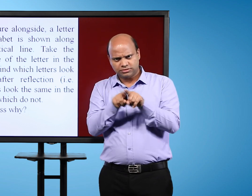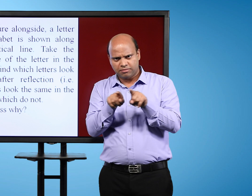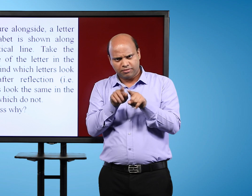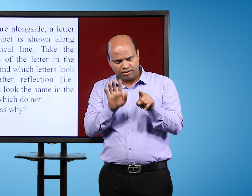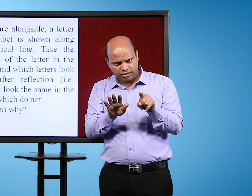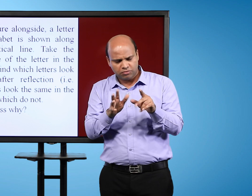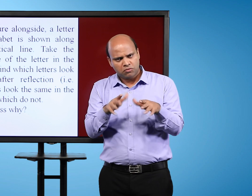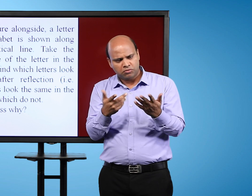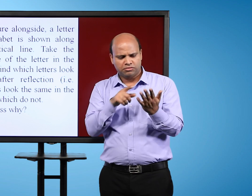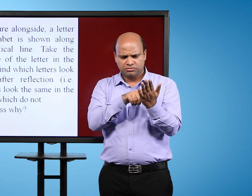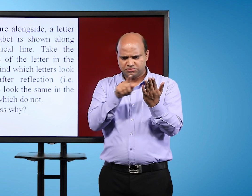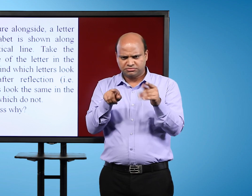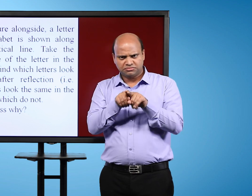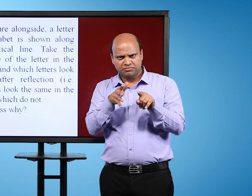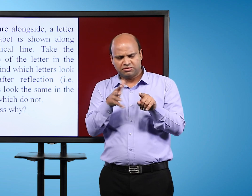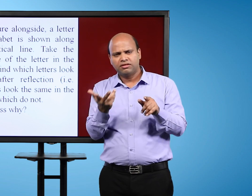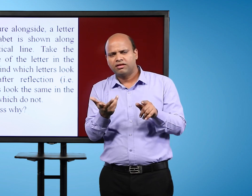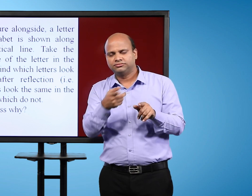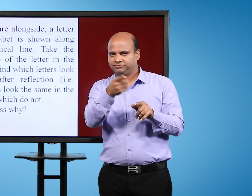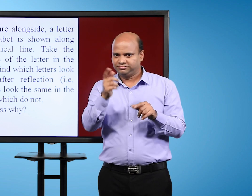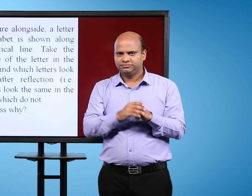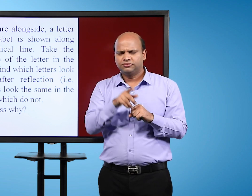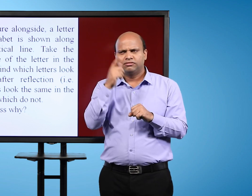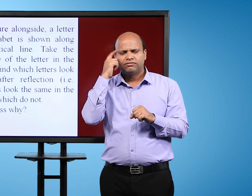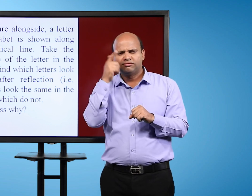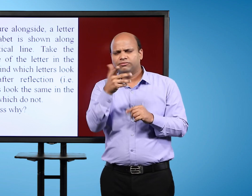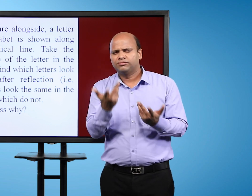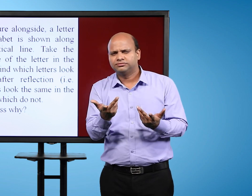image and which do not. Can you guess why?